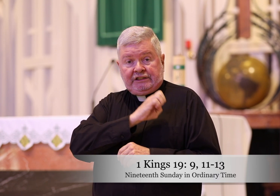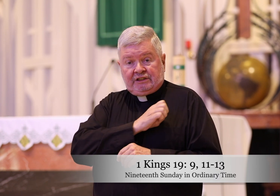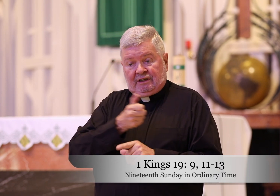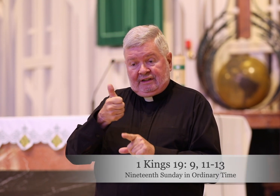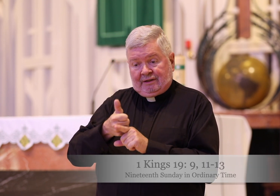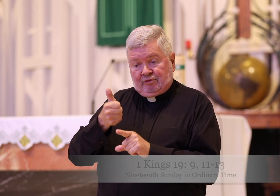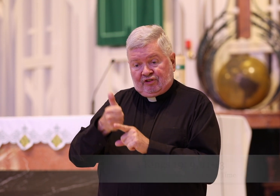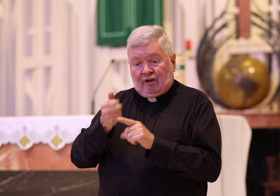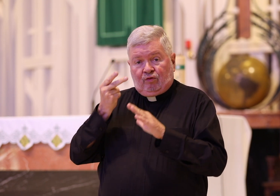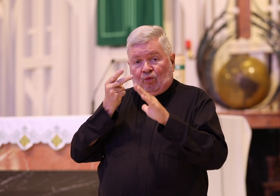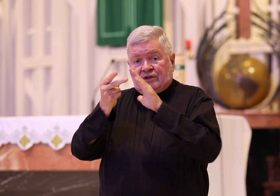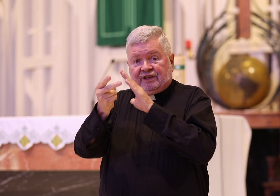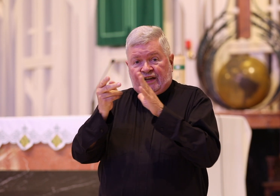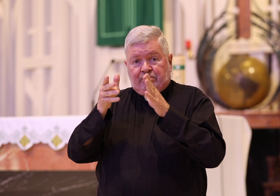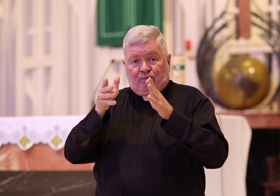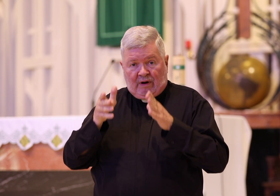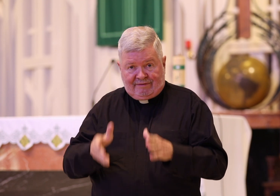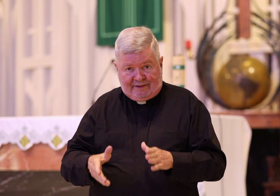Elijah himself was a prophet.